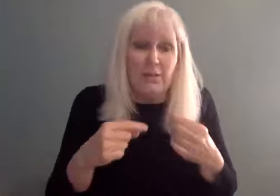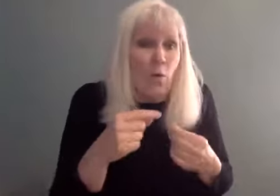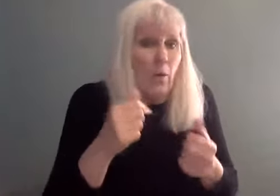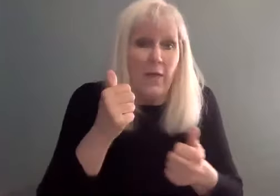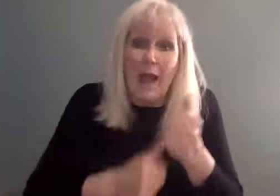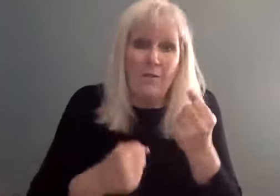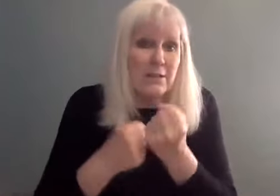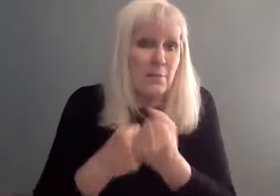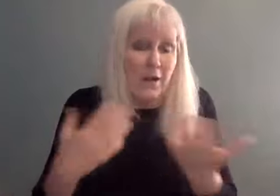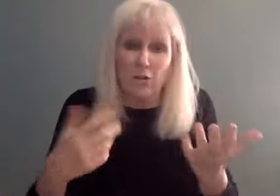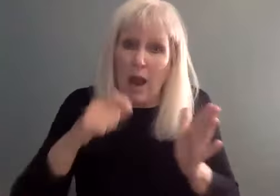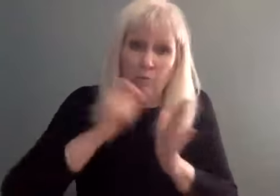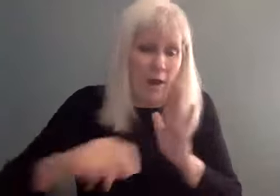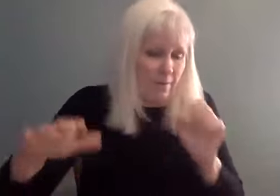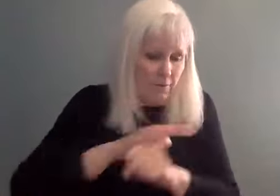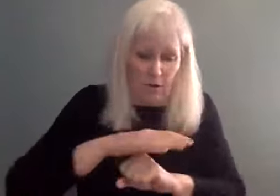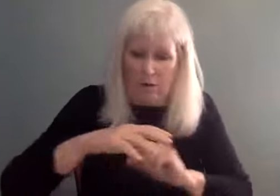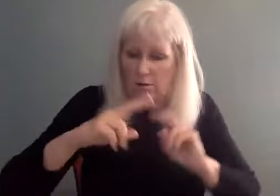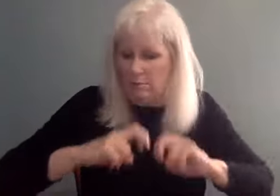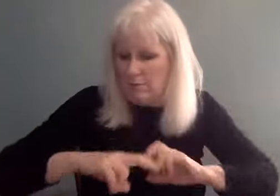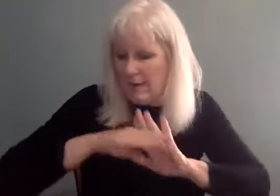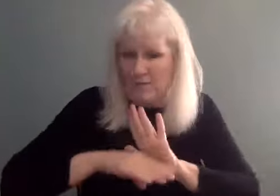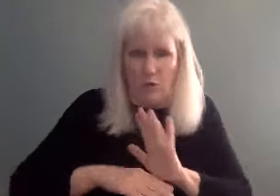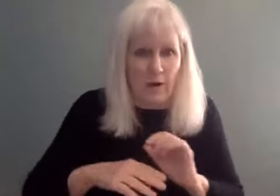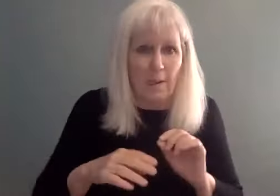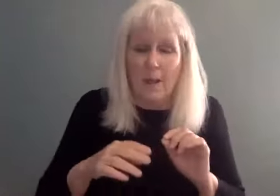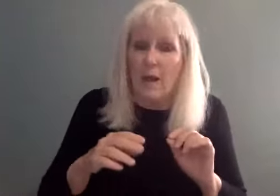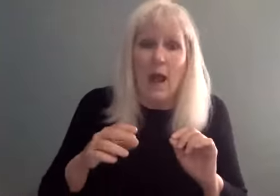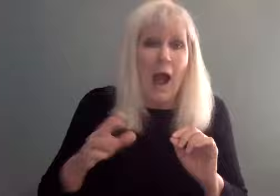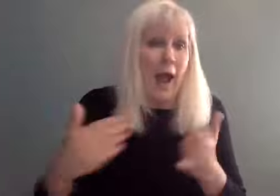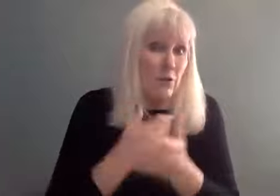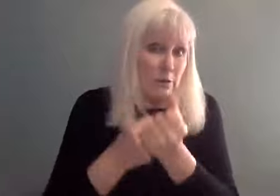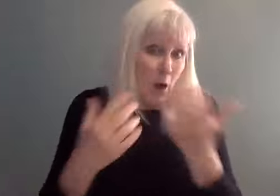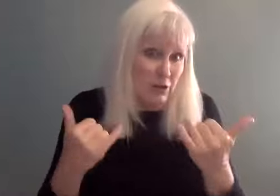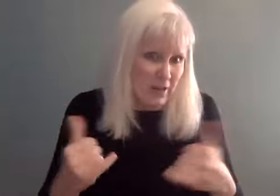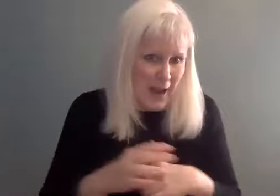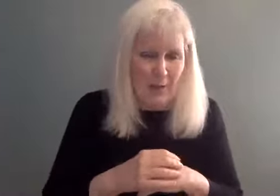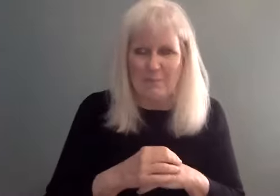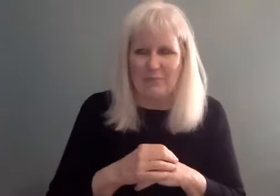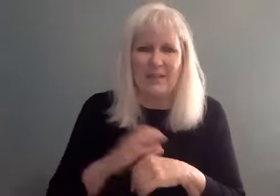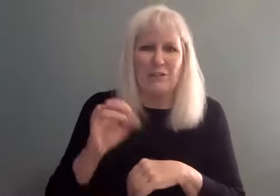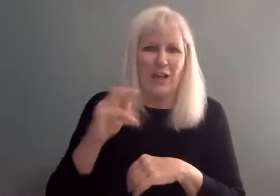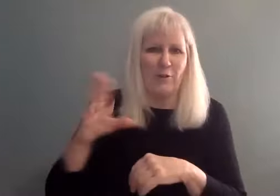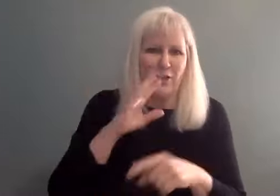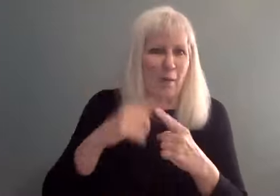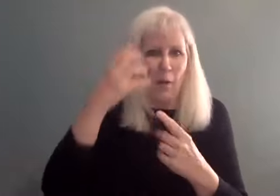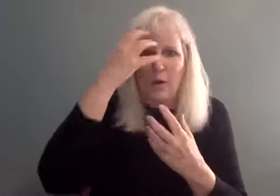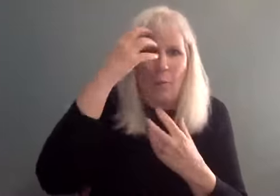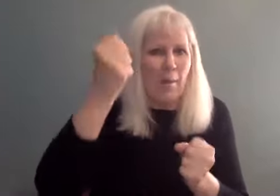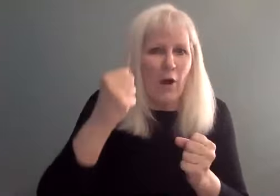new sponsor now. I've memorized her number. Jenny was talking about that. Jennifer was talking about that. I memorized her number and